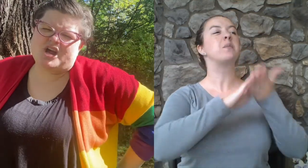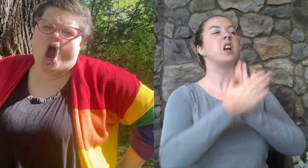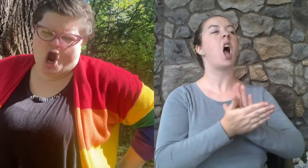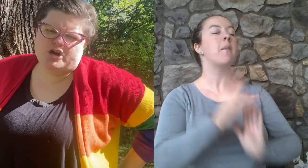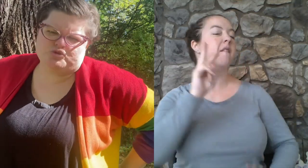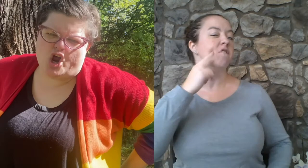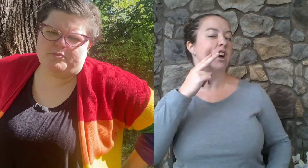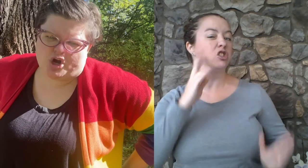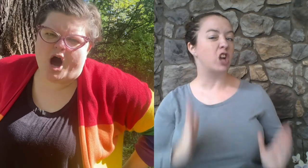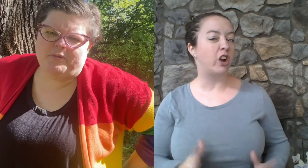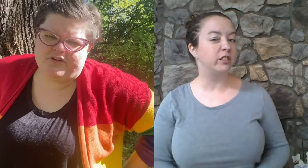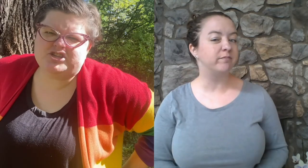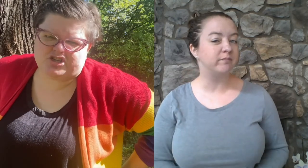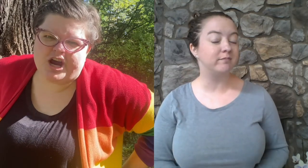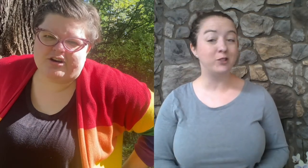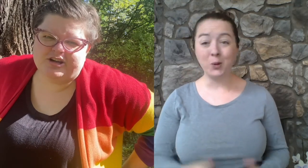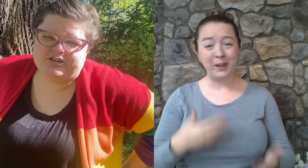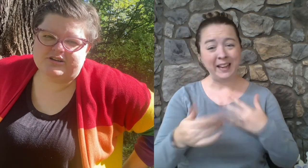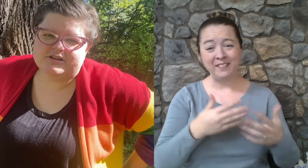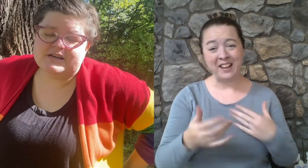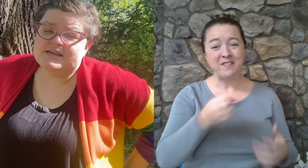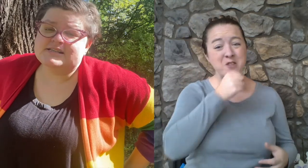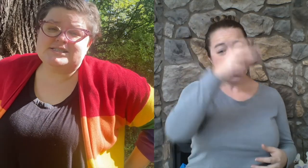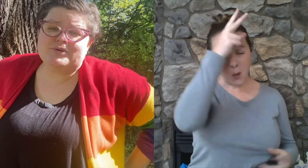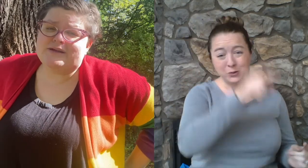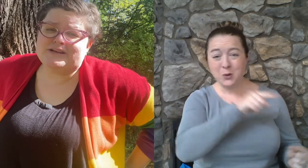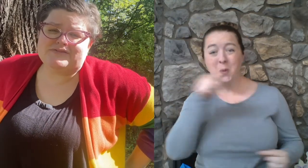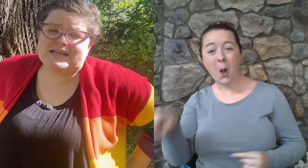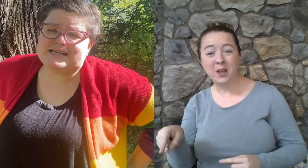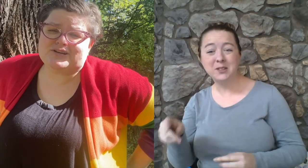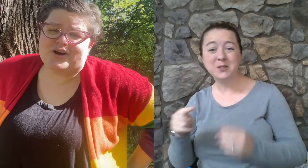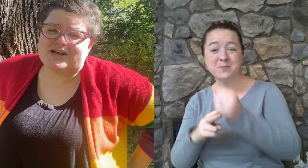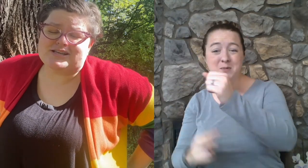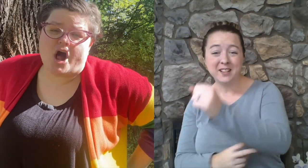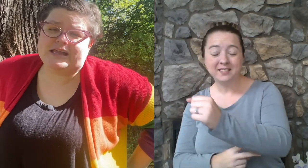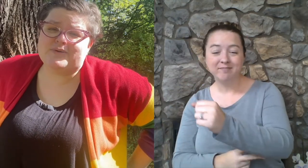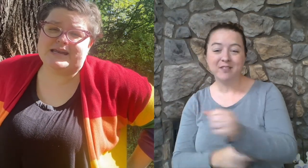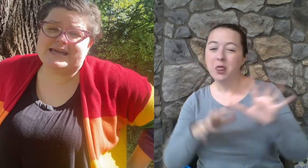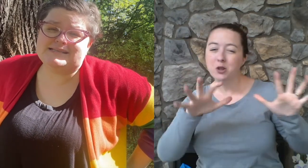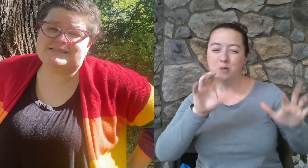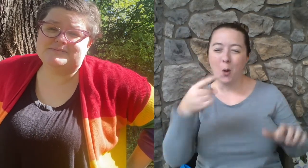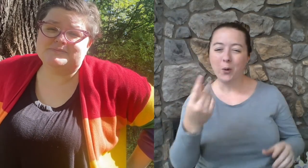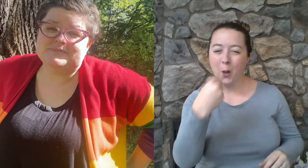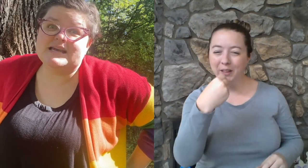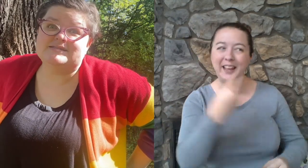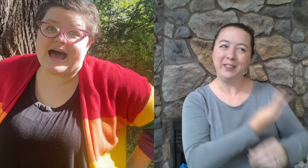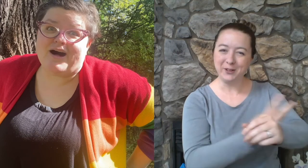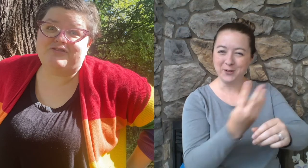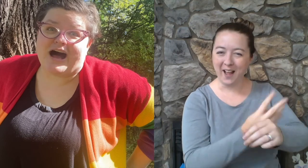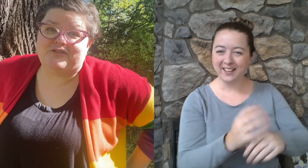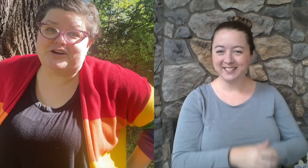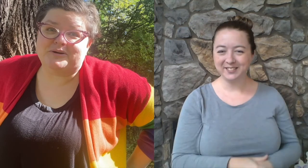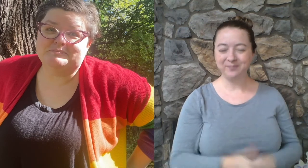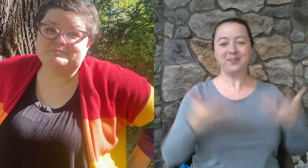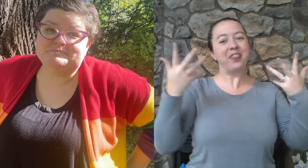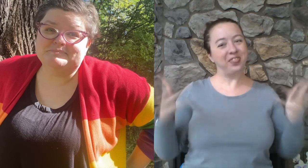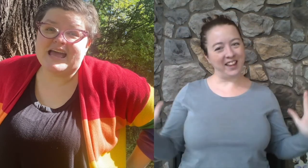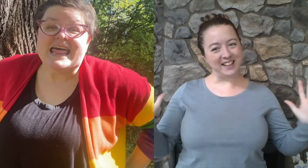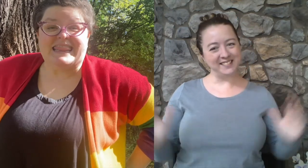it. I'm gonna become a vegetarian. So even if they did cross, all he would eat is